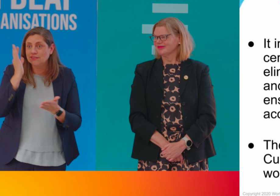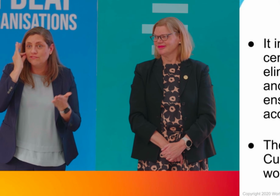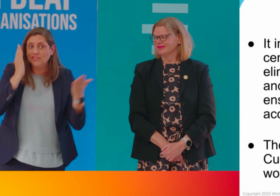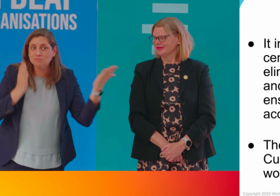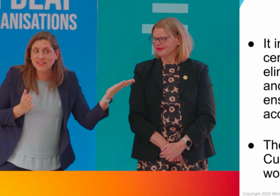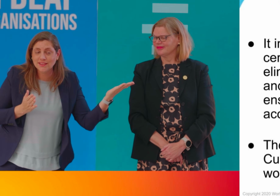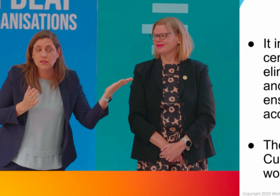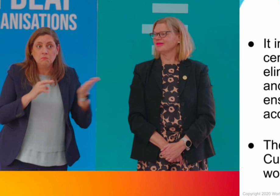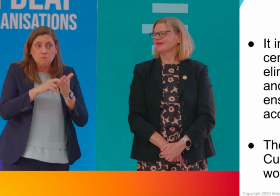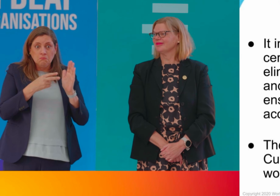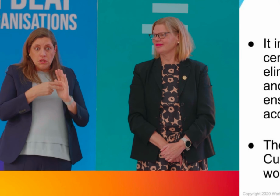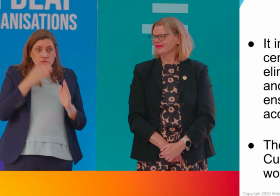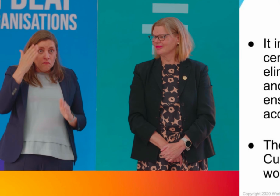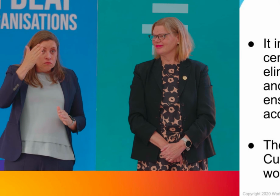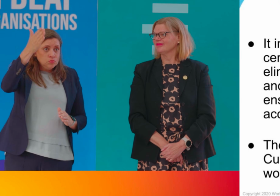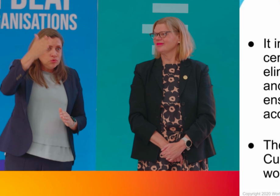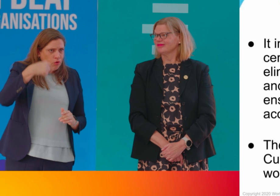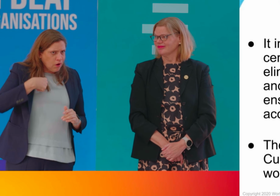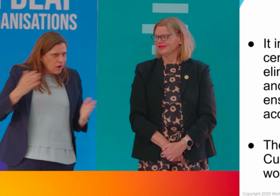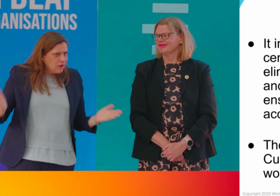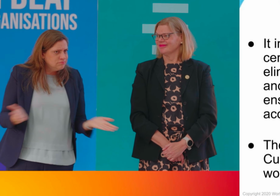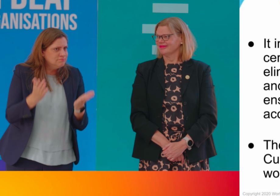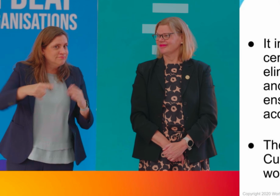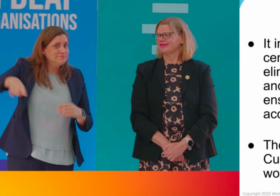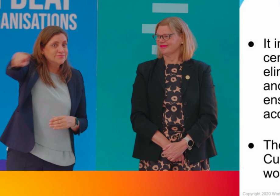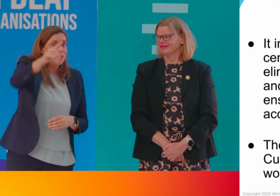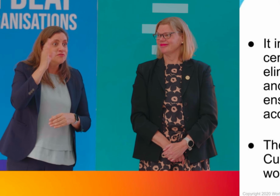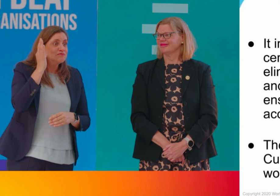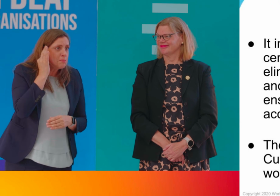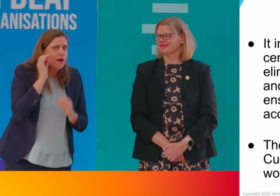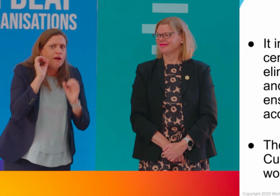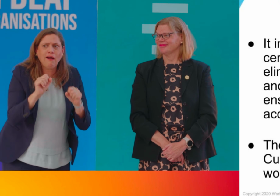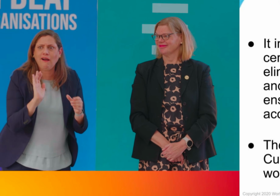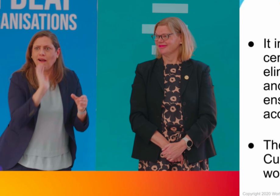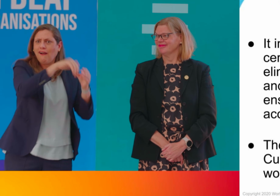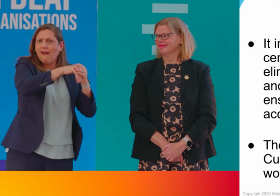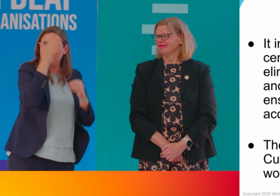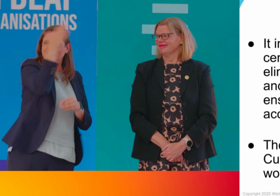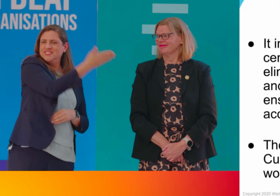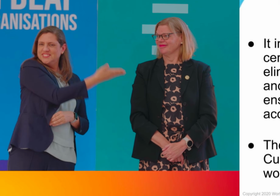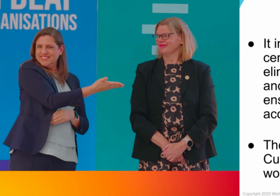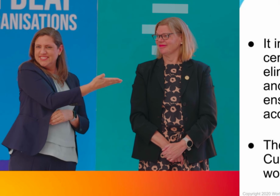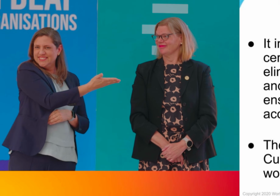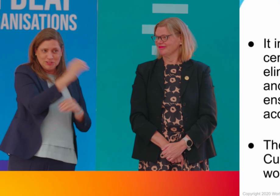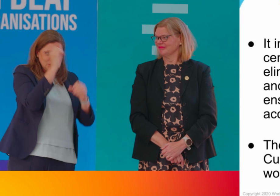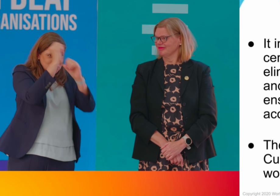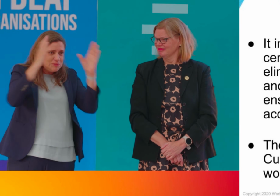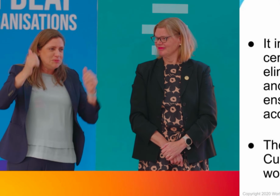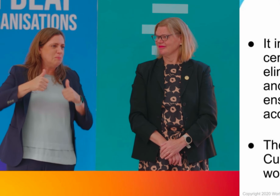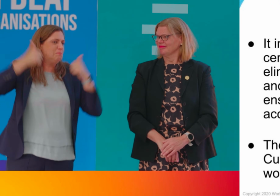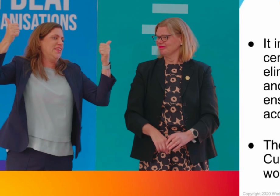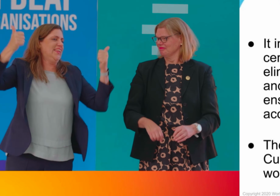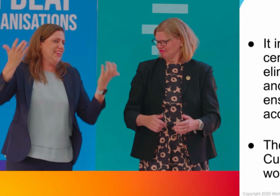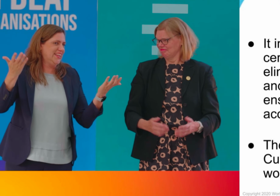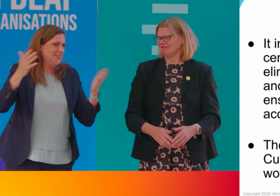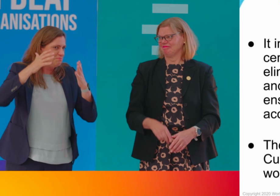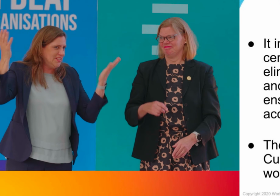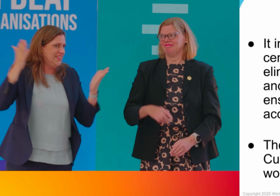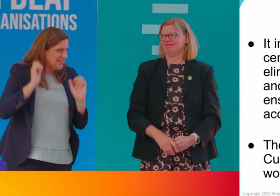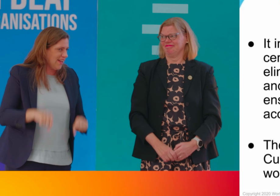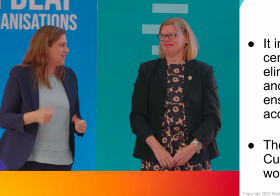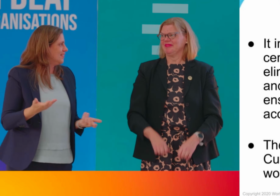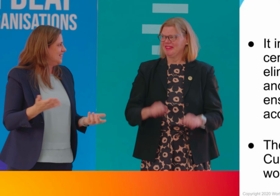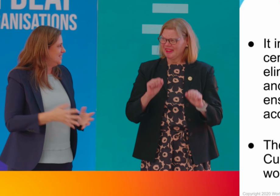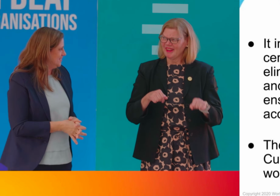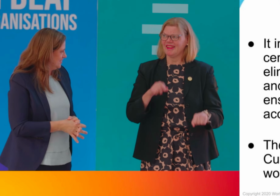monitoring committee, be it Committee on Rights of Children, Convention on Rights of Women, and many others. Therefore, I want to encourage you to be